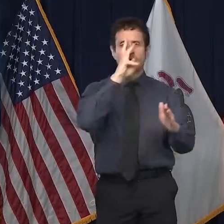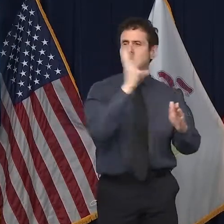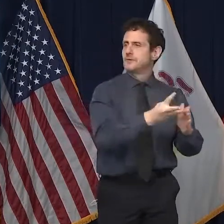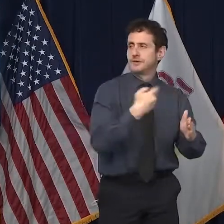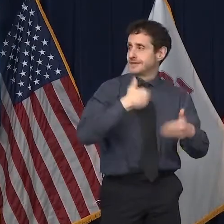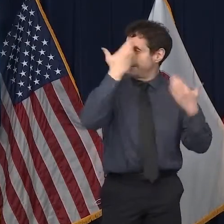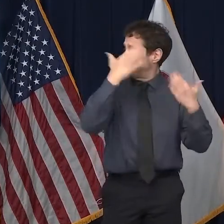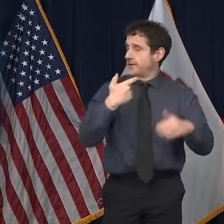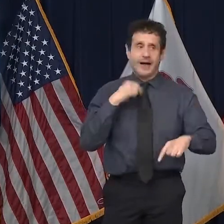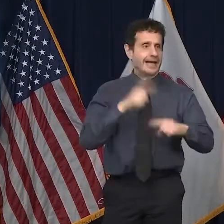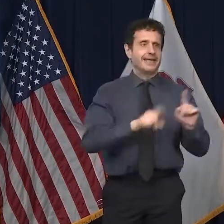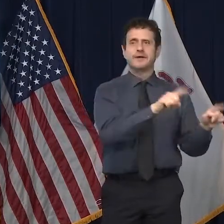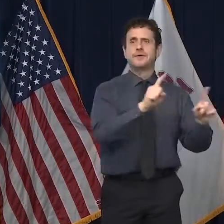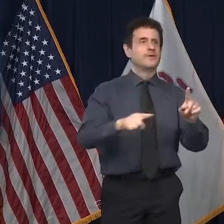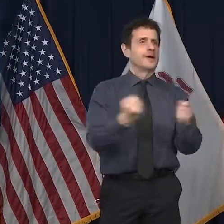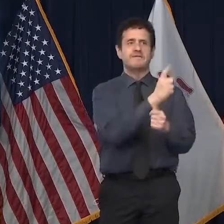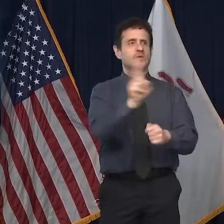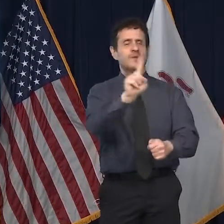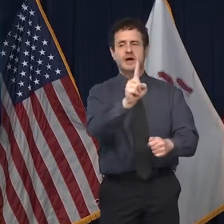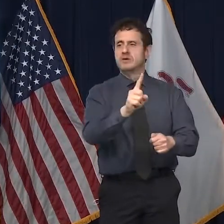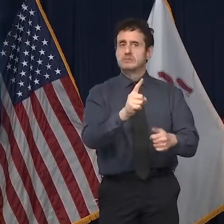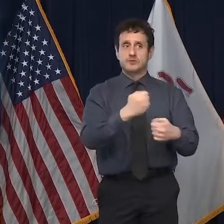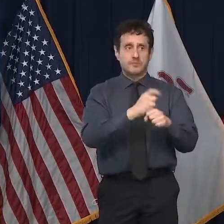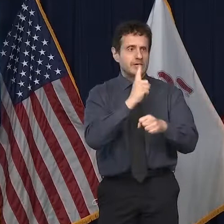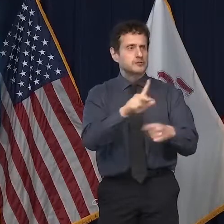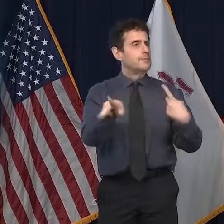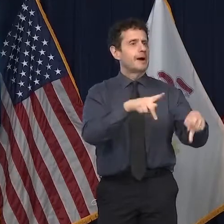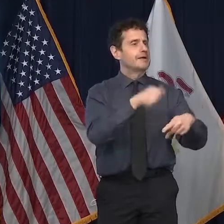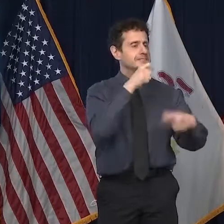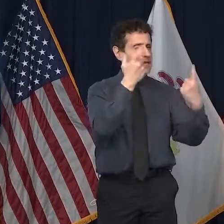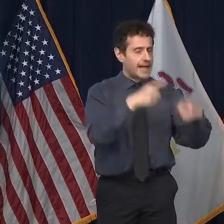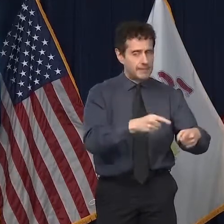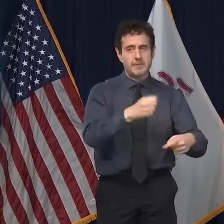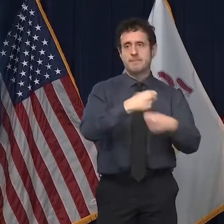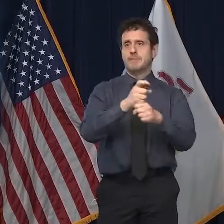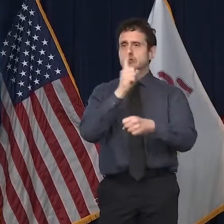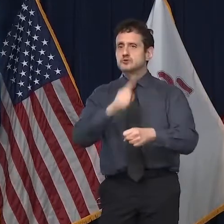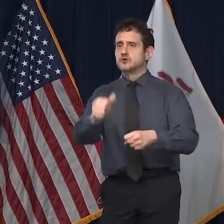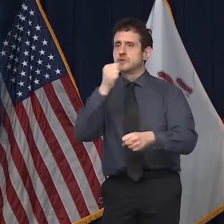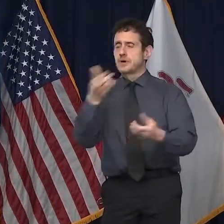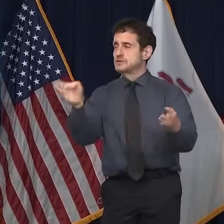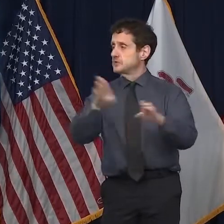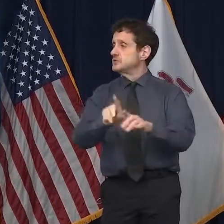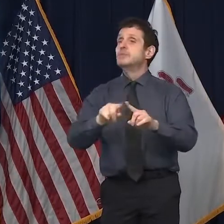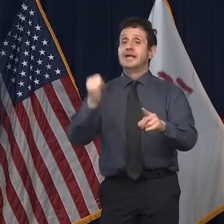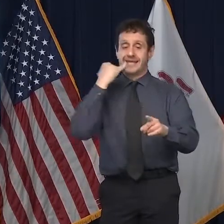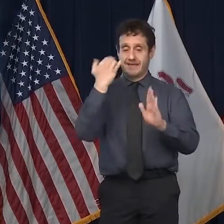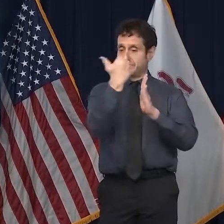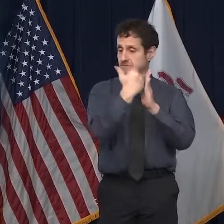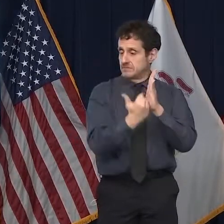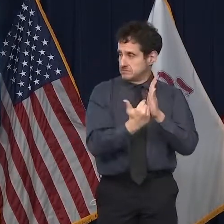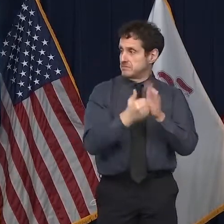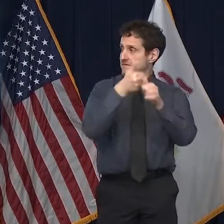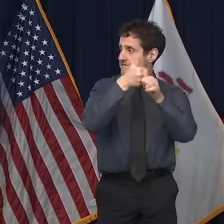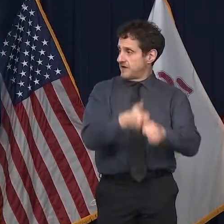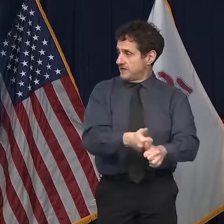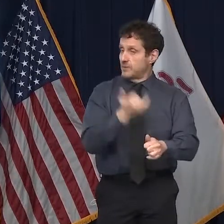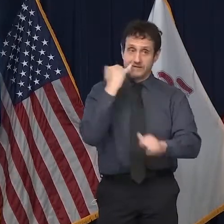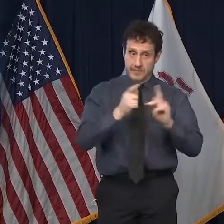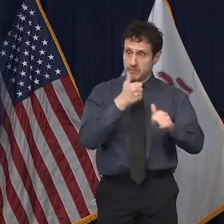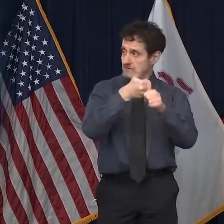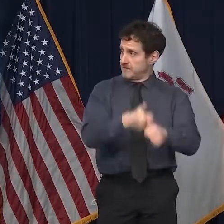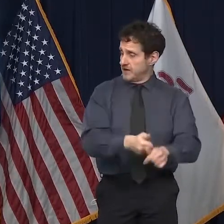make sure that these events aren't happening, that the bars are closed. But if they are followed, when they are followed, they would